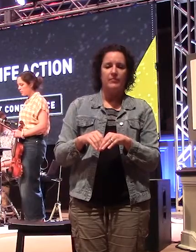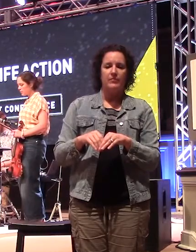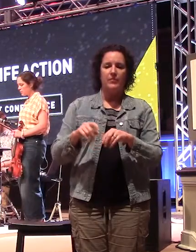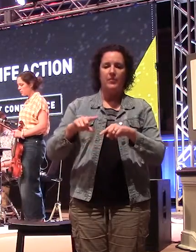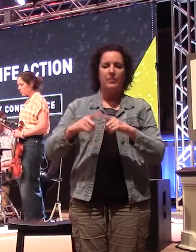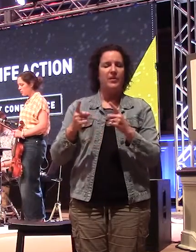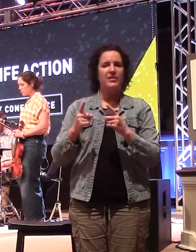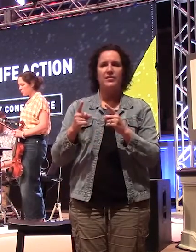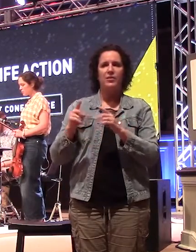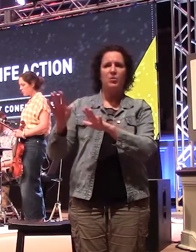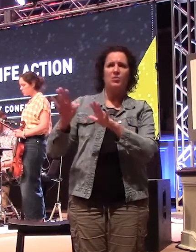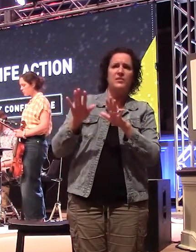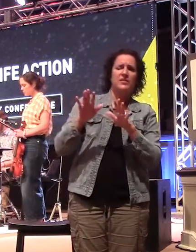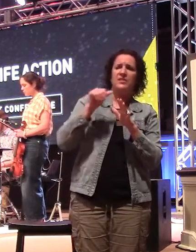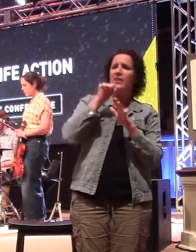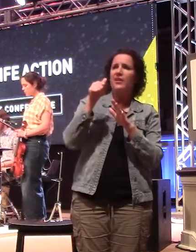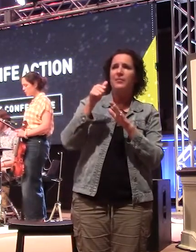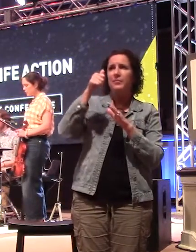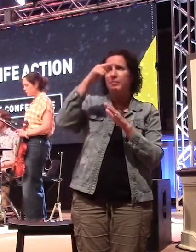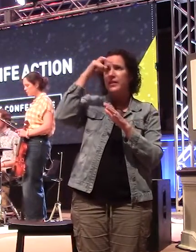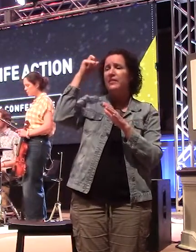But we resist it not because of your